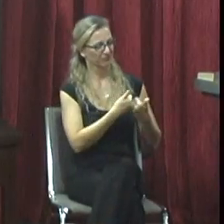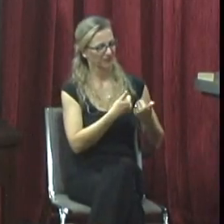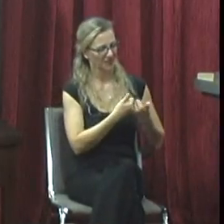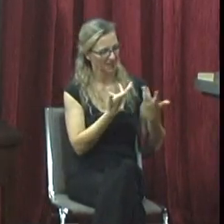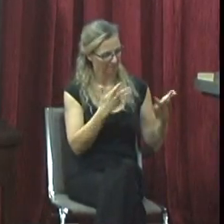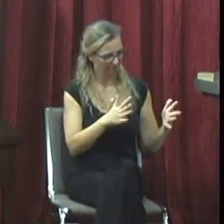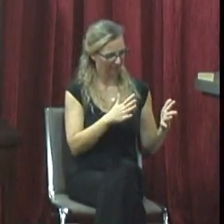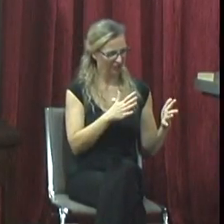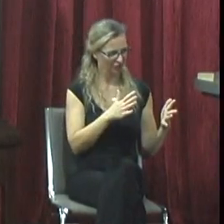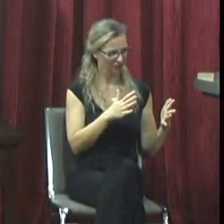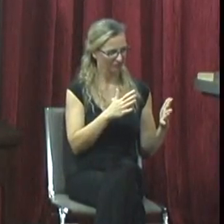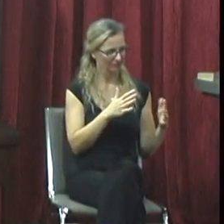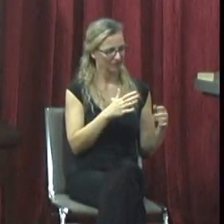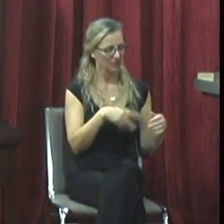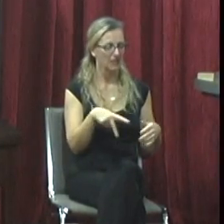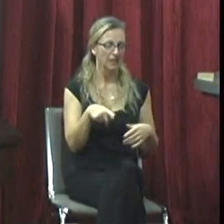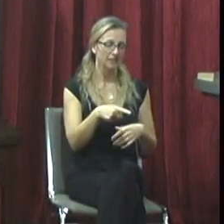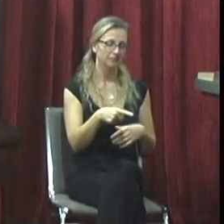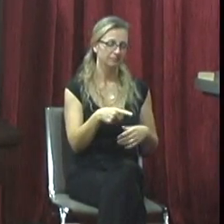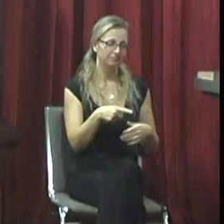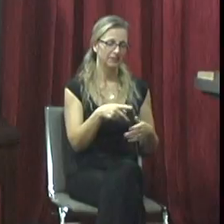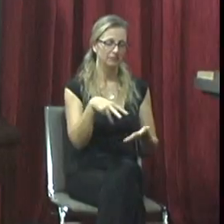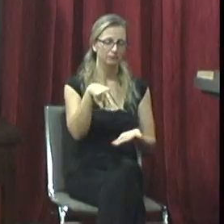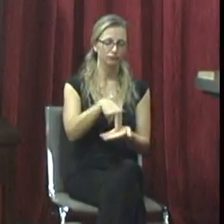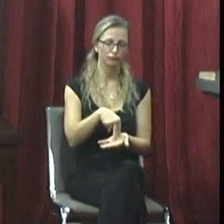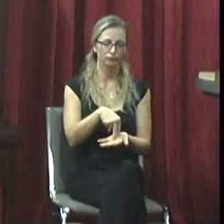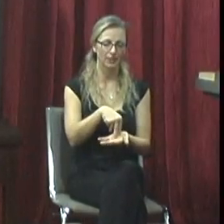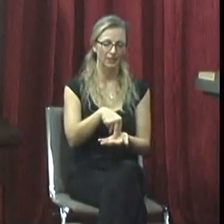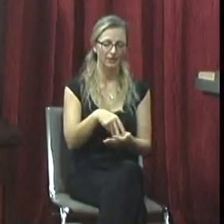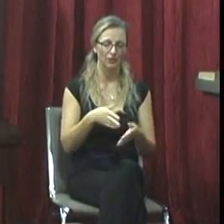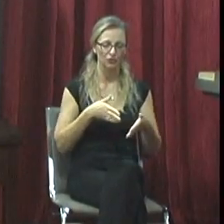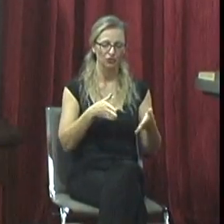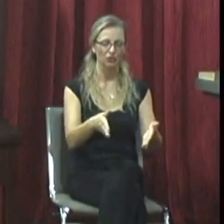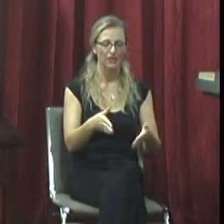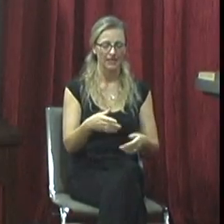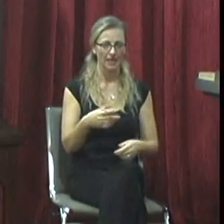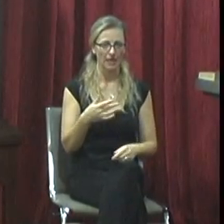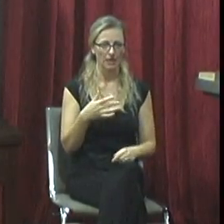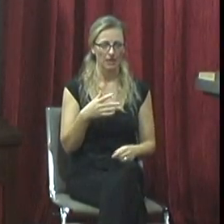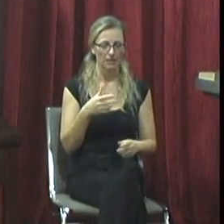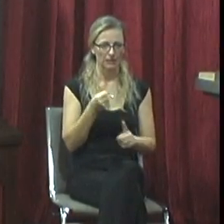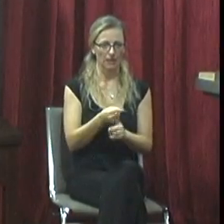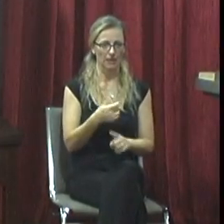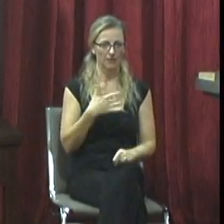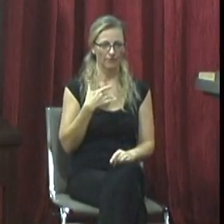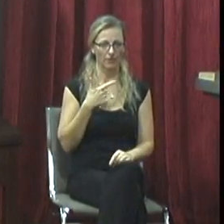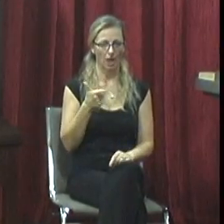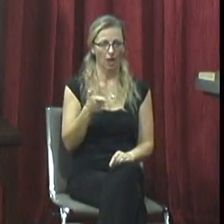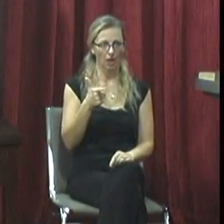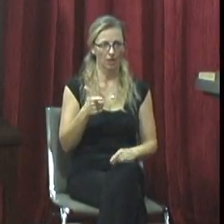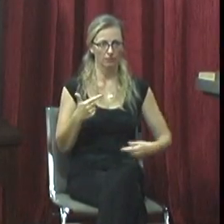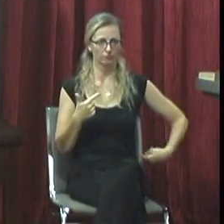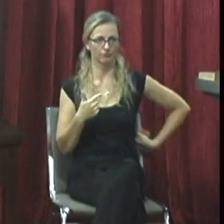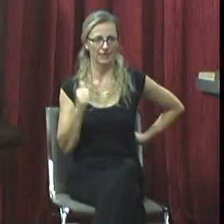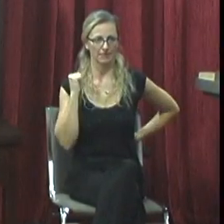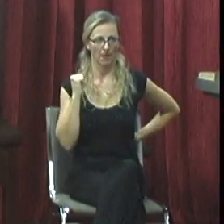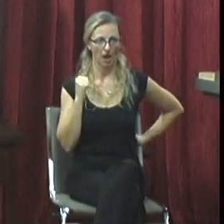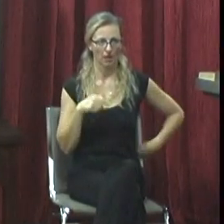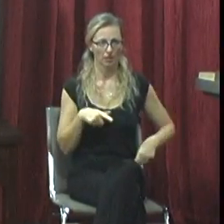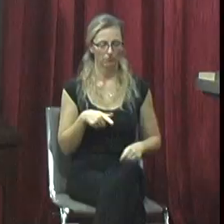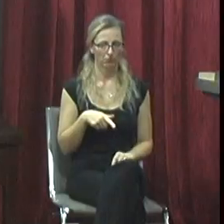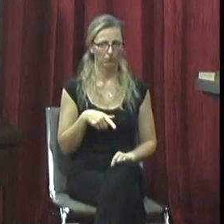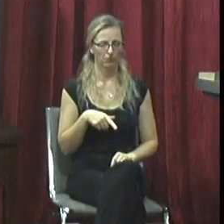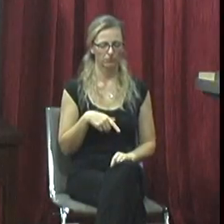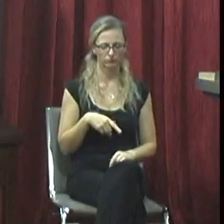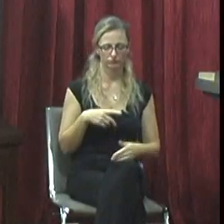when he felt a gun in his back. "What's your religion?" he heard the man with the gun growl. Bobby, the player, he had